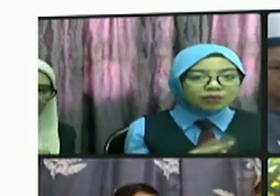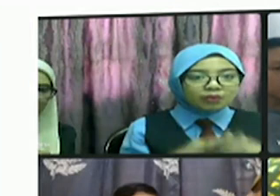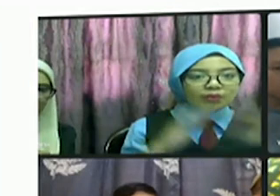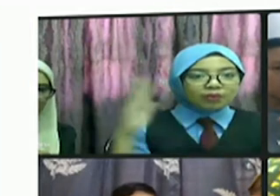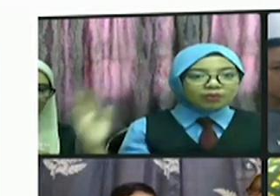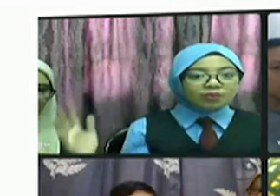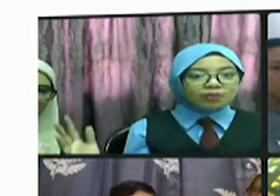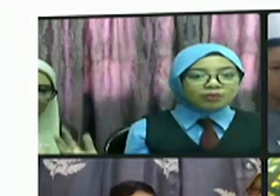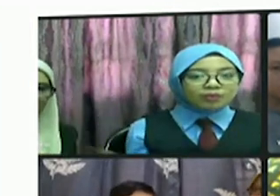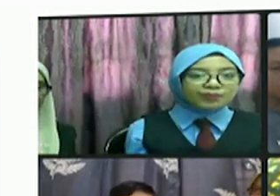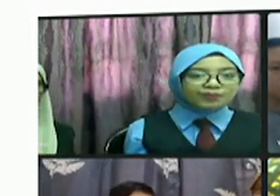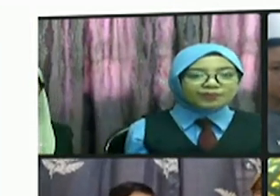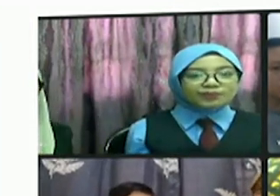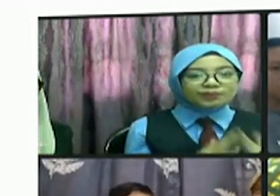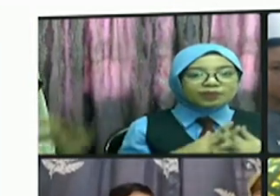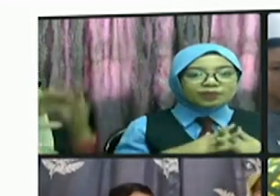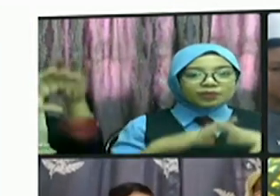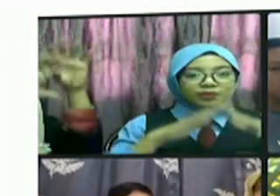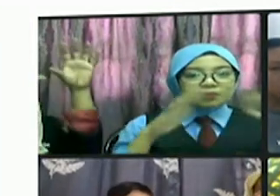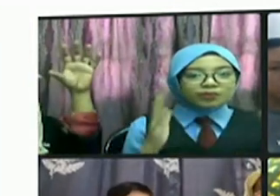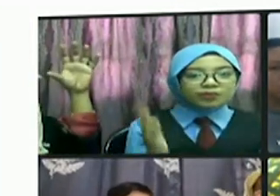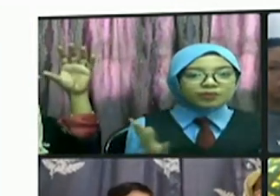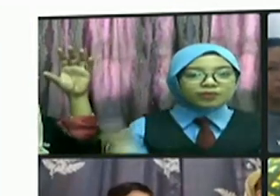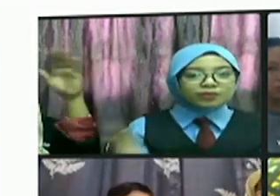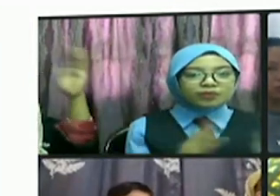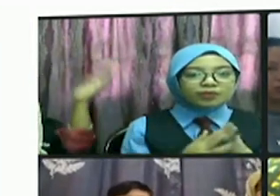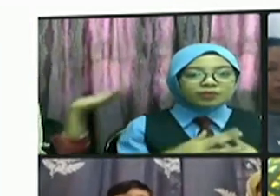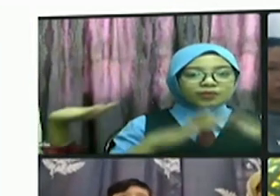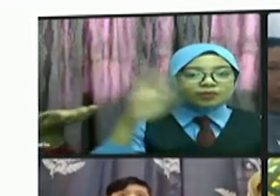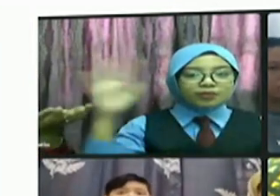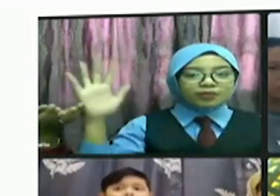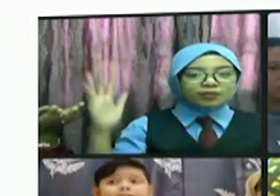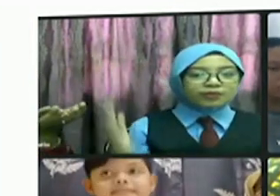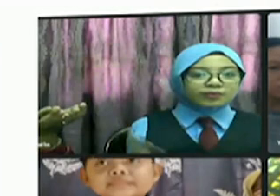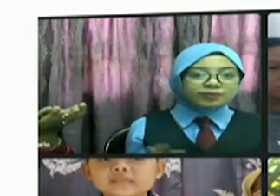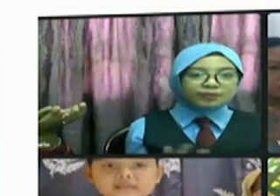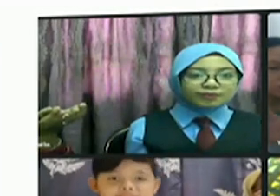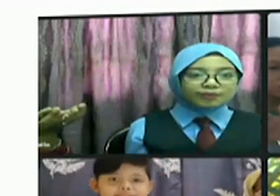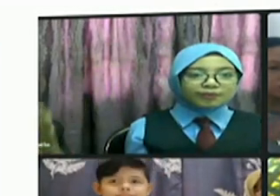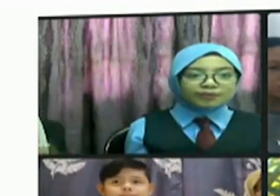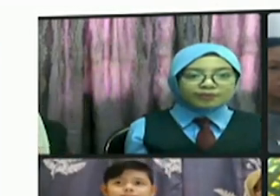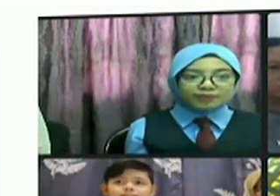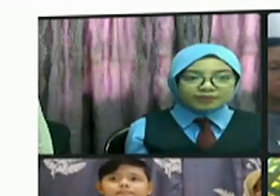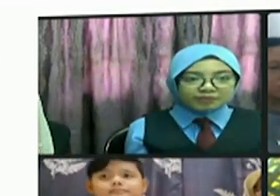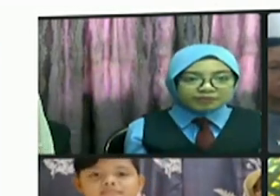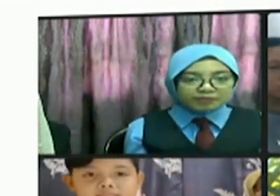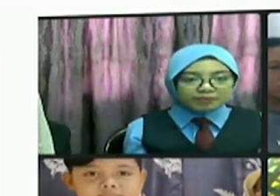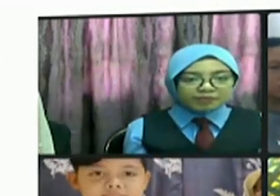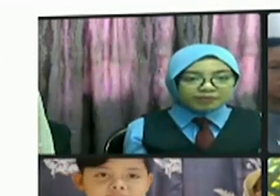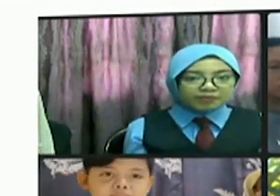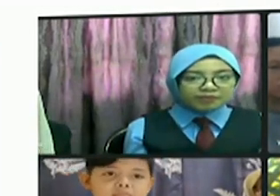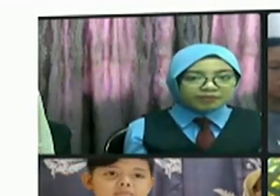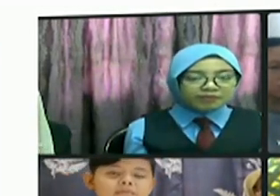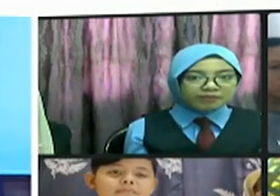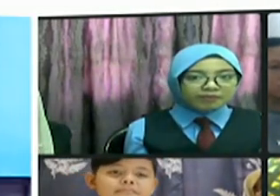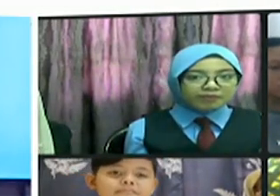Ball. What is this? It's a ball. Ball. Okay. Ball. Which one? This